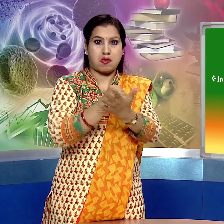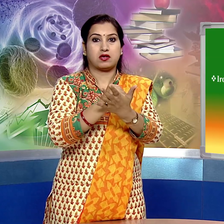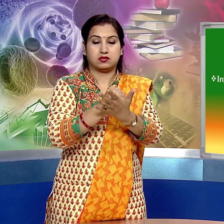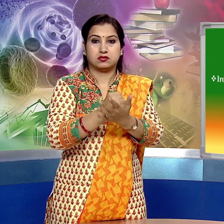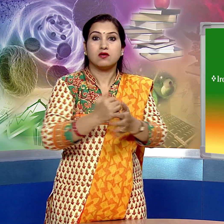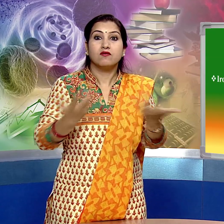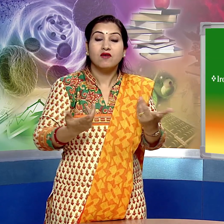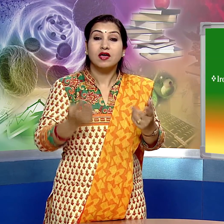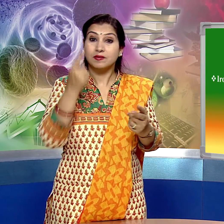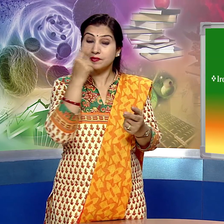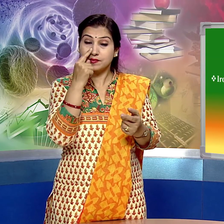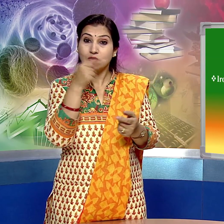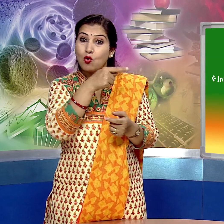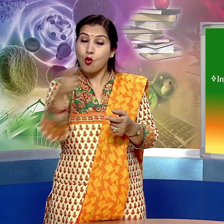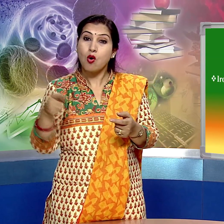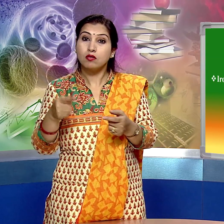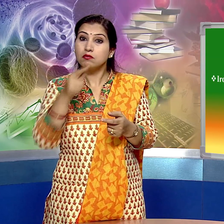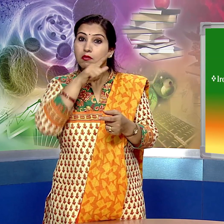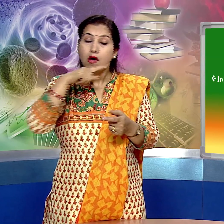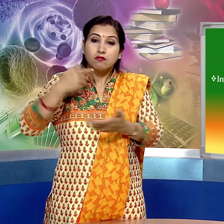of menstrual loss of iron.